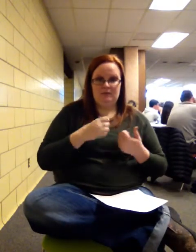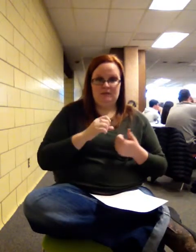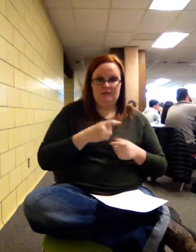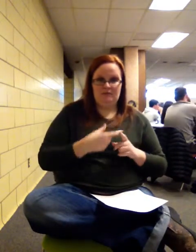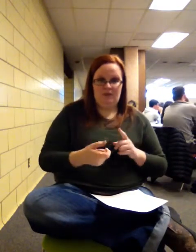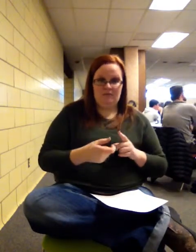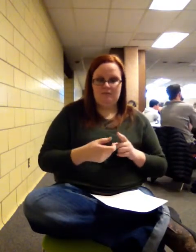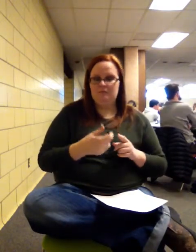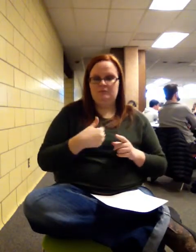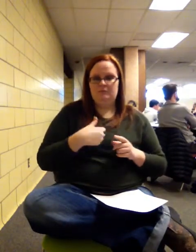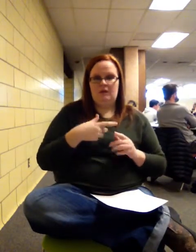cut.